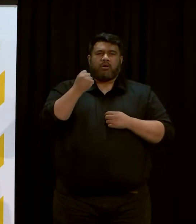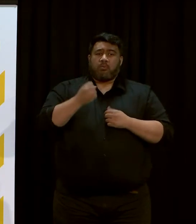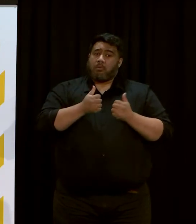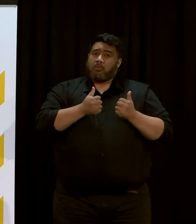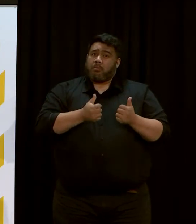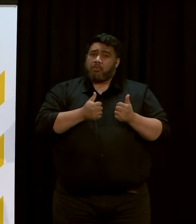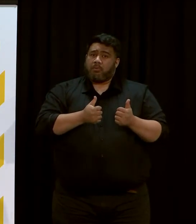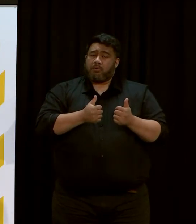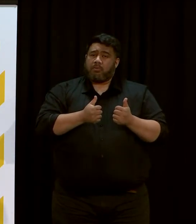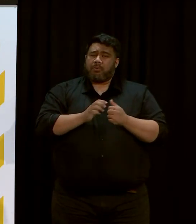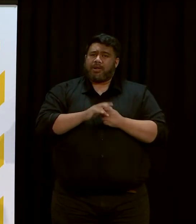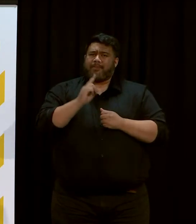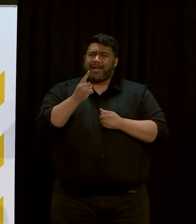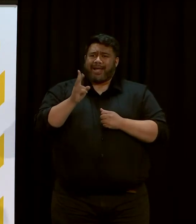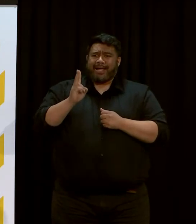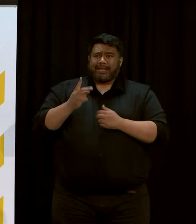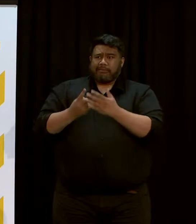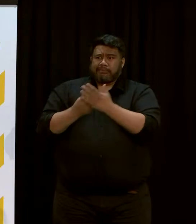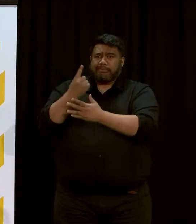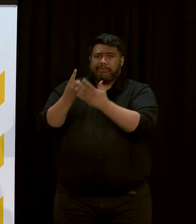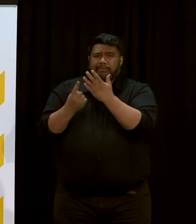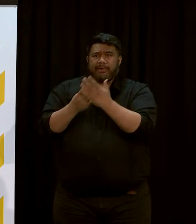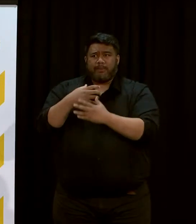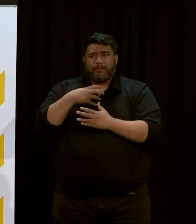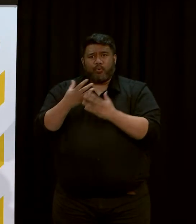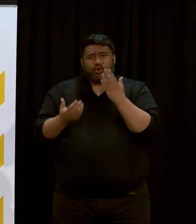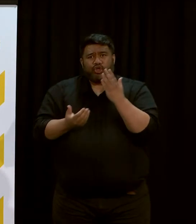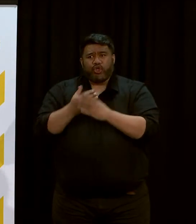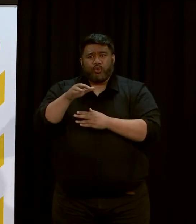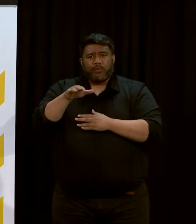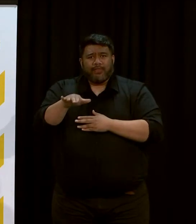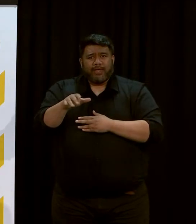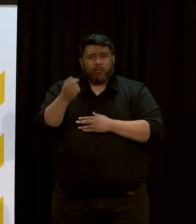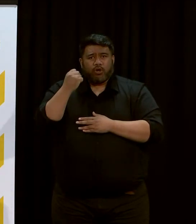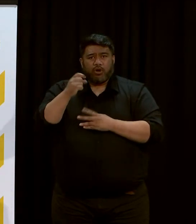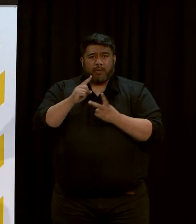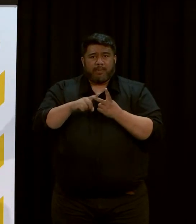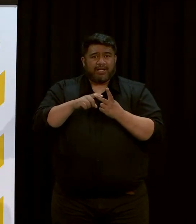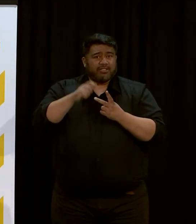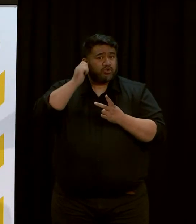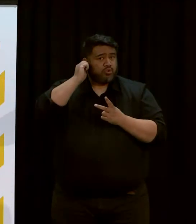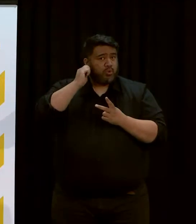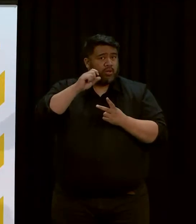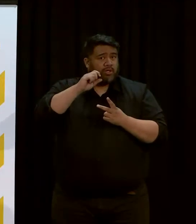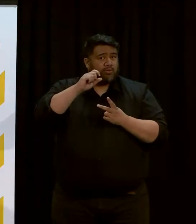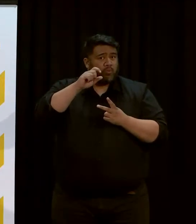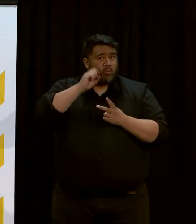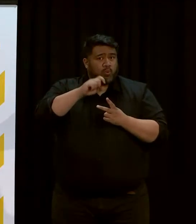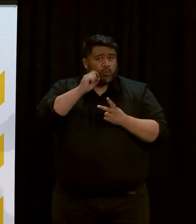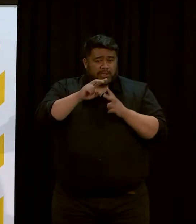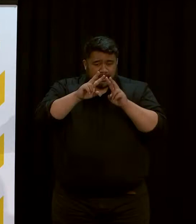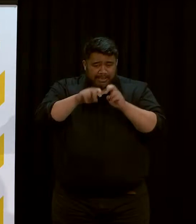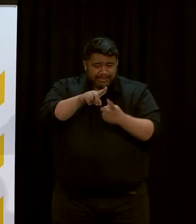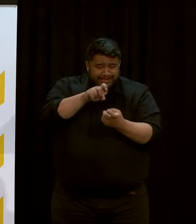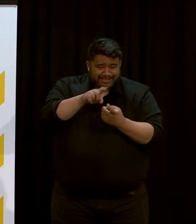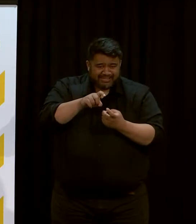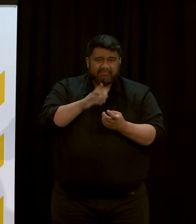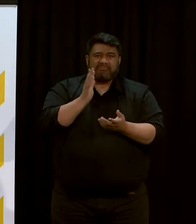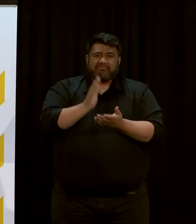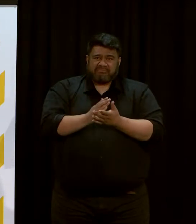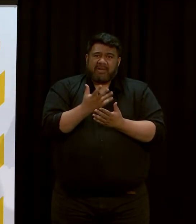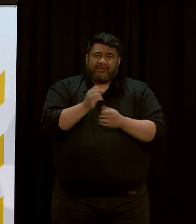will have seen, there have been further cases and some positive wastewater testing in the greater area, and so we need to act with caution at the